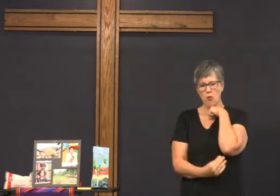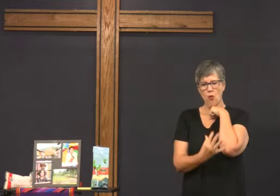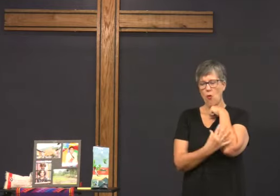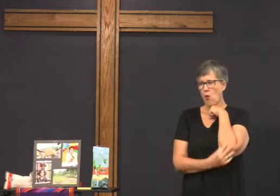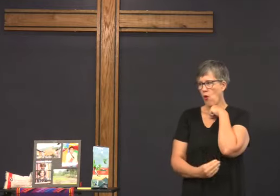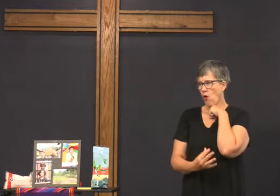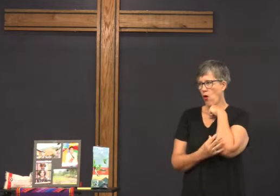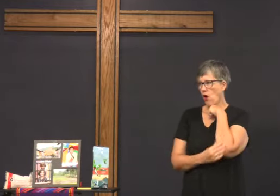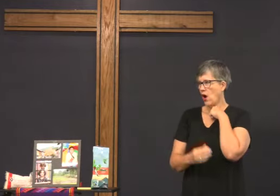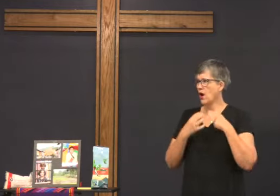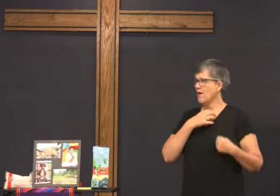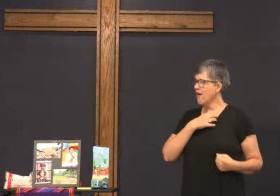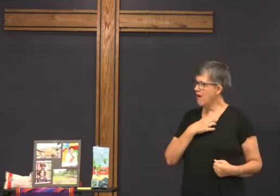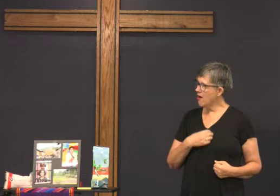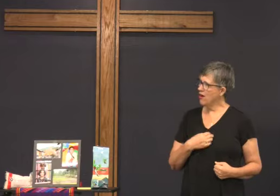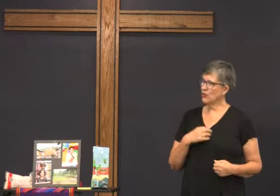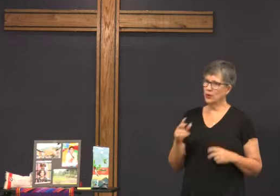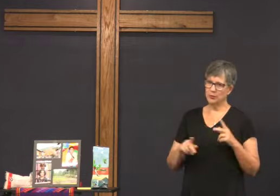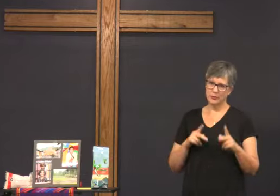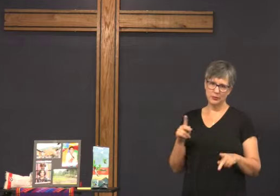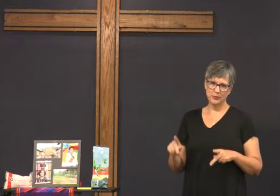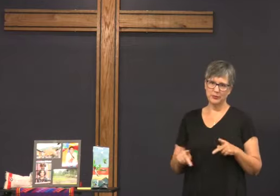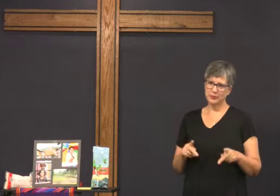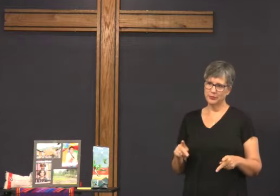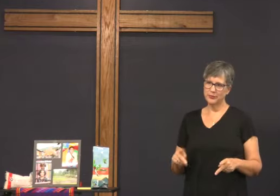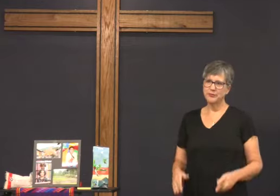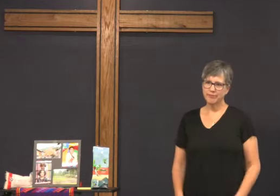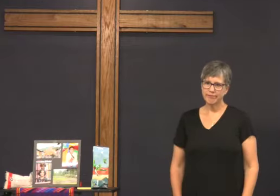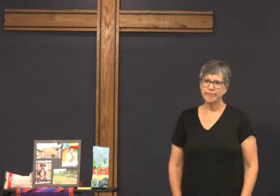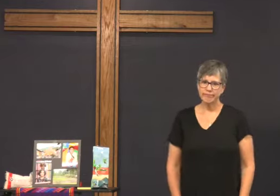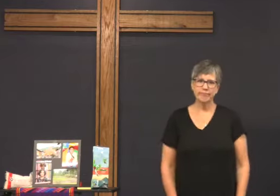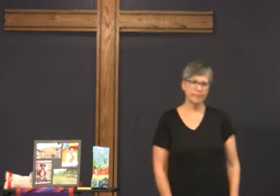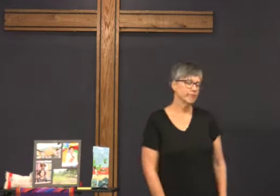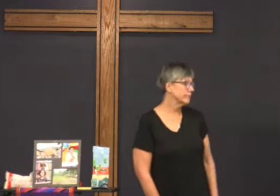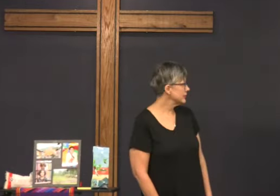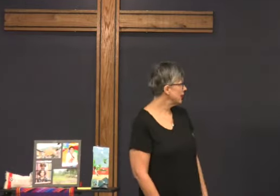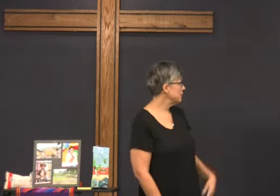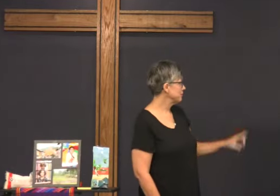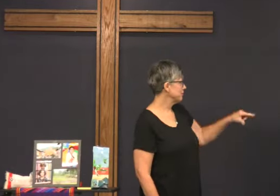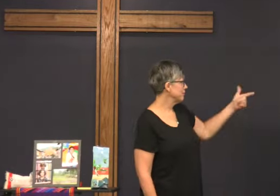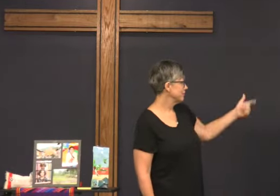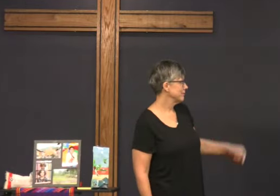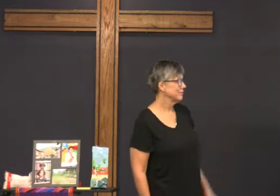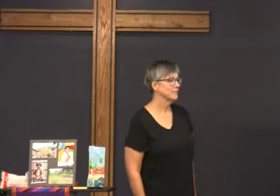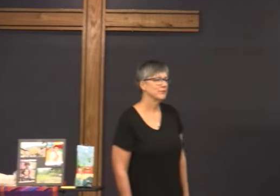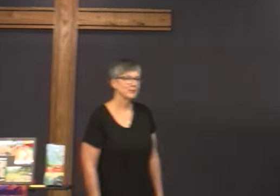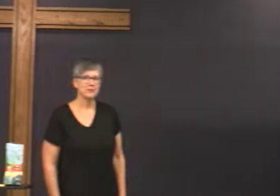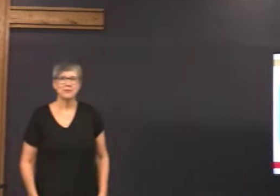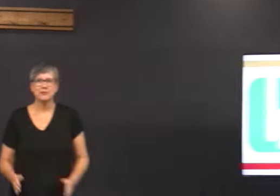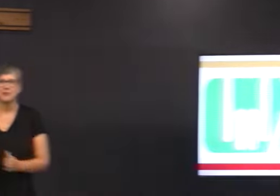But it is full of poverty and famine for the people. Next slide,